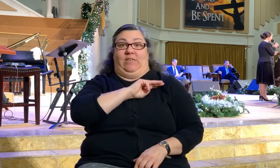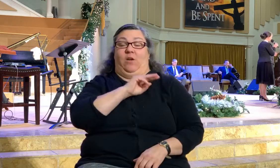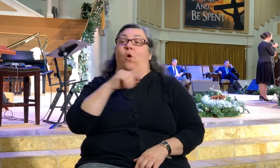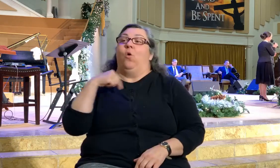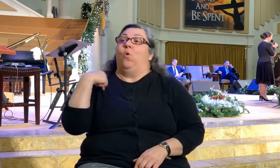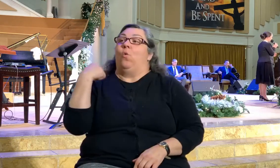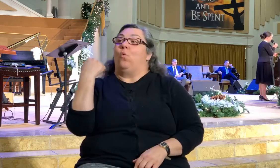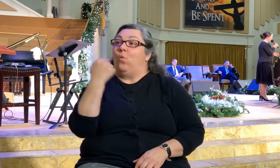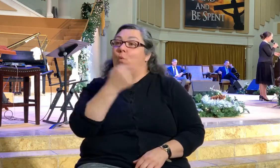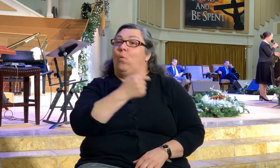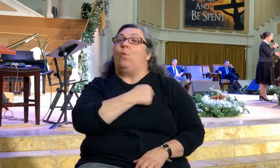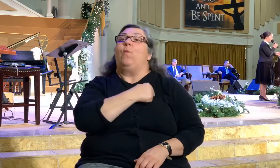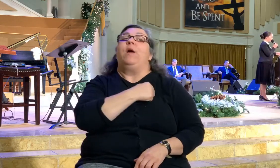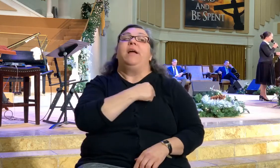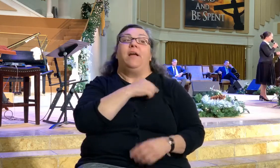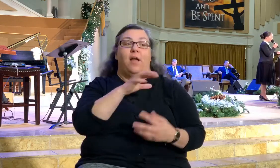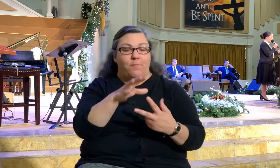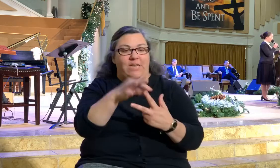have been chosen.